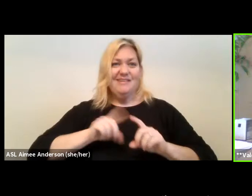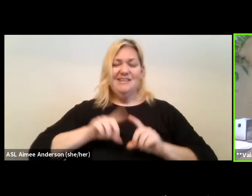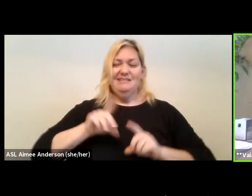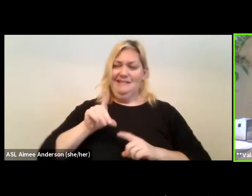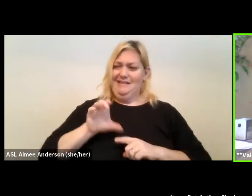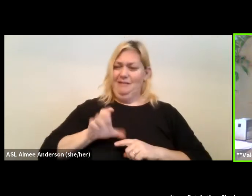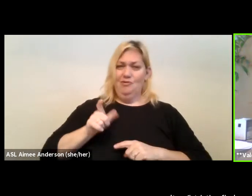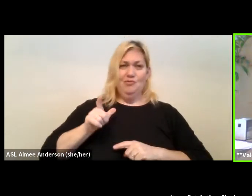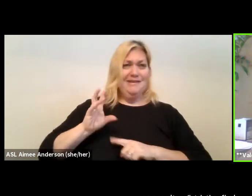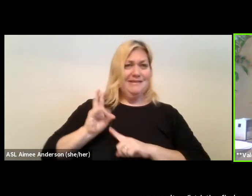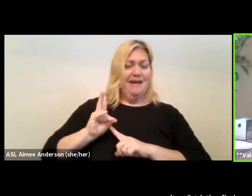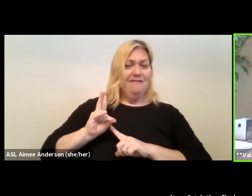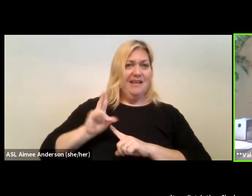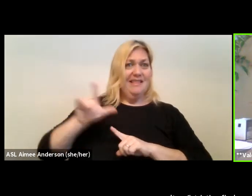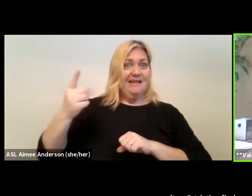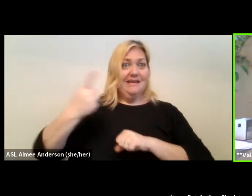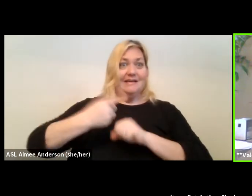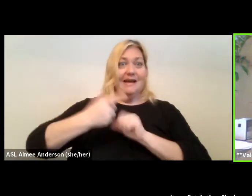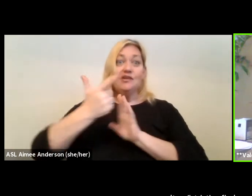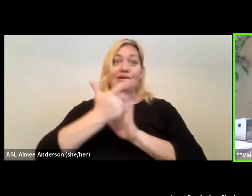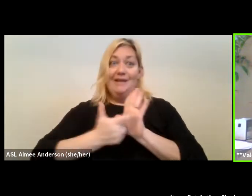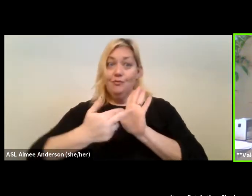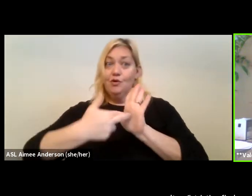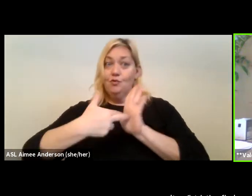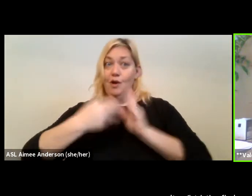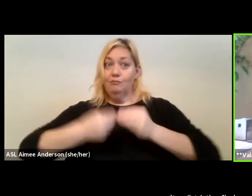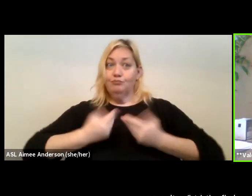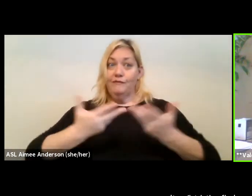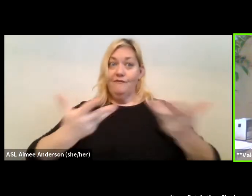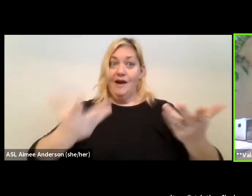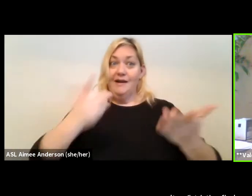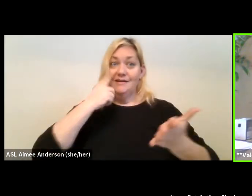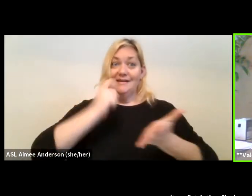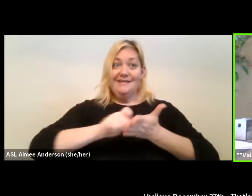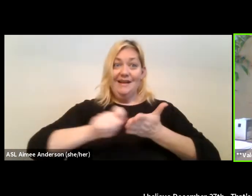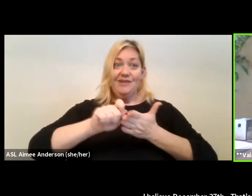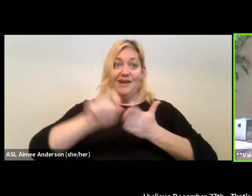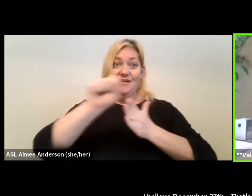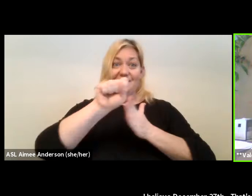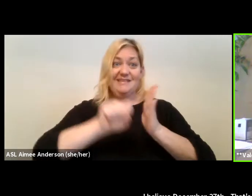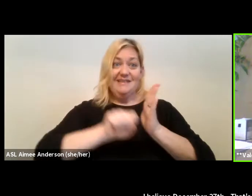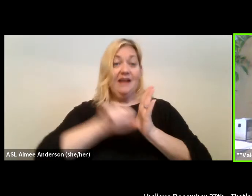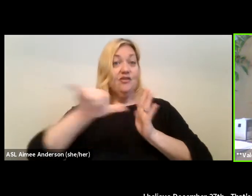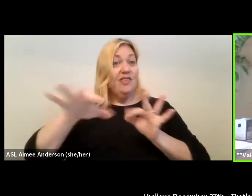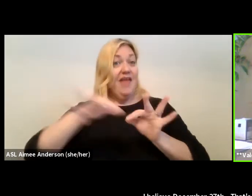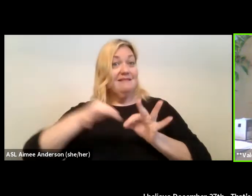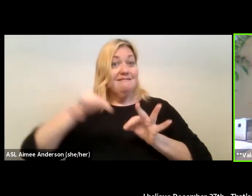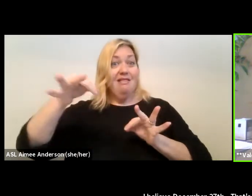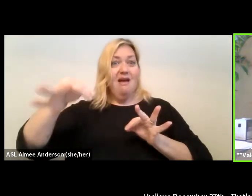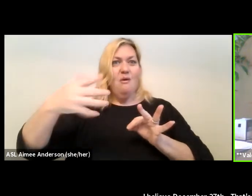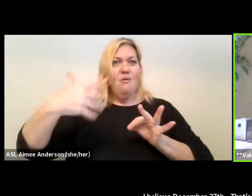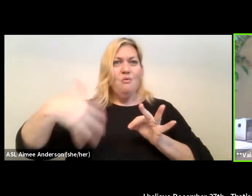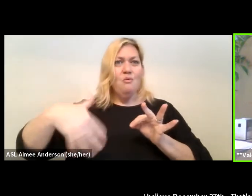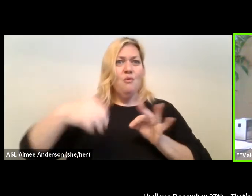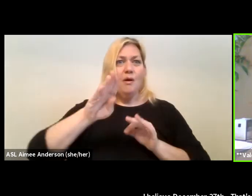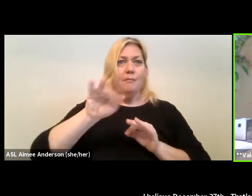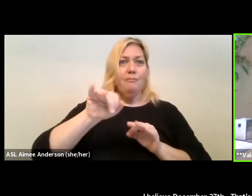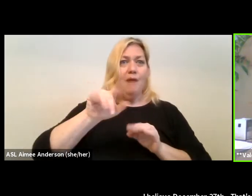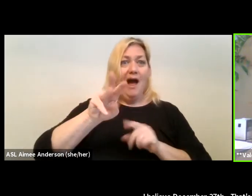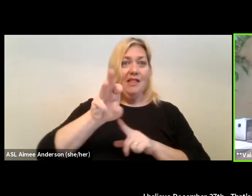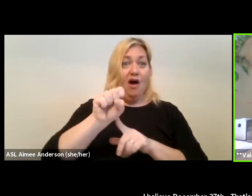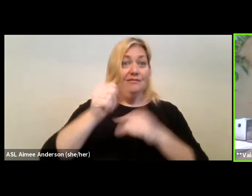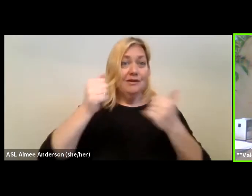27th. That's the date that they're legally required to be provided to the Secretary of State. So due to that delay, the way our bylaws are currently